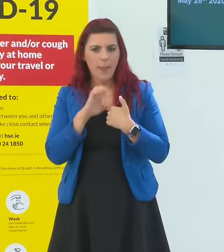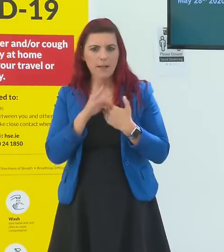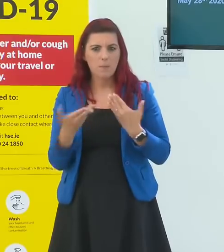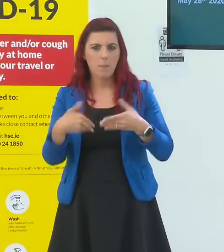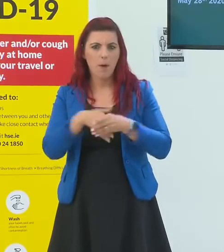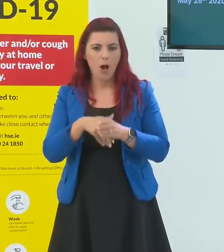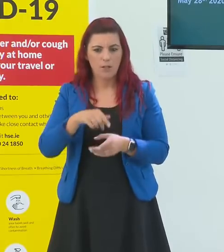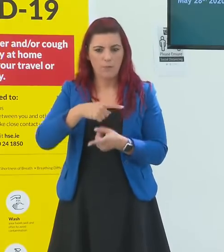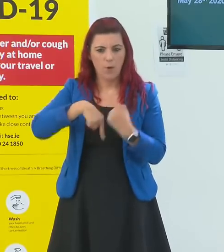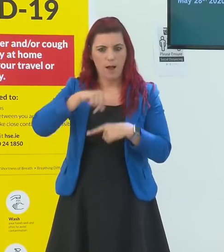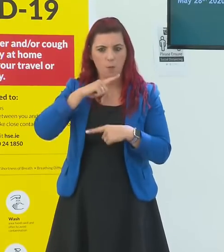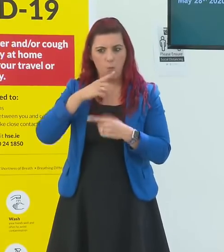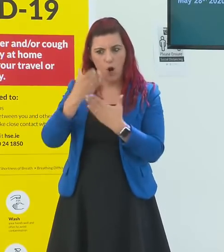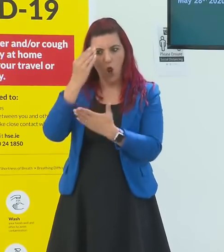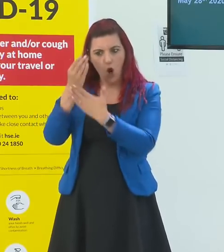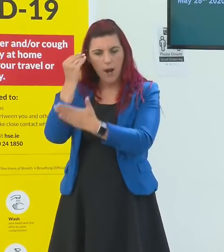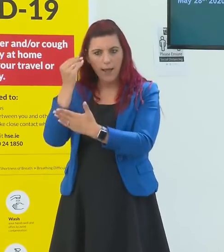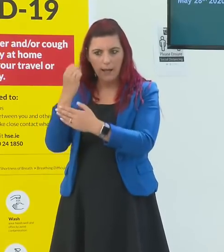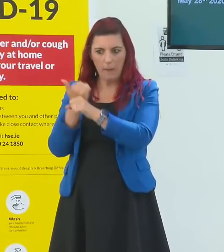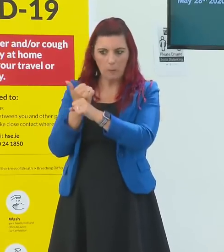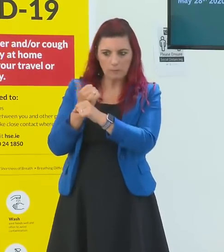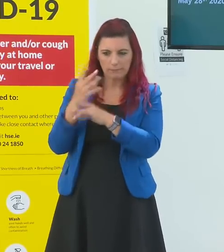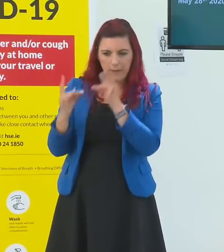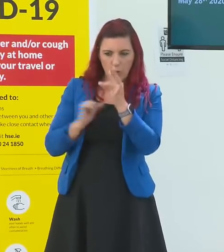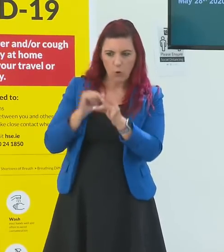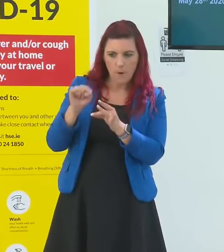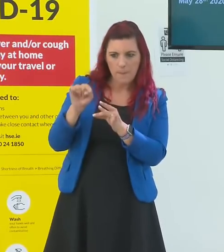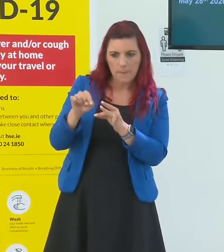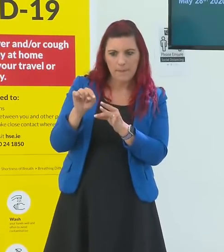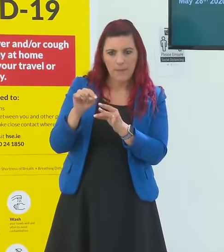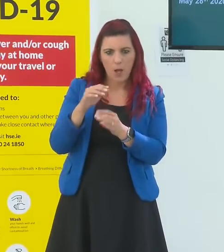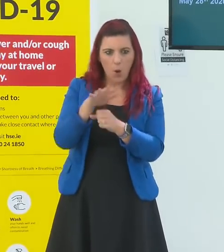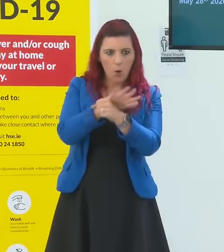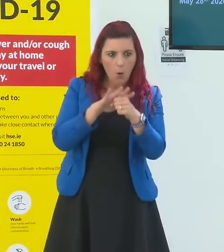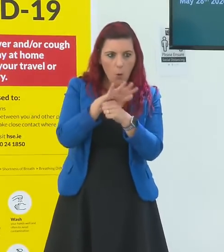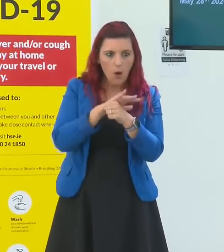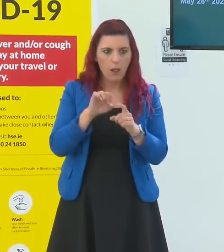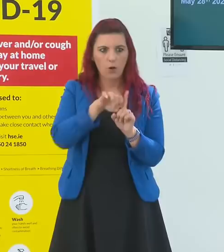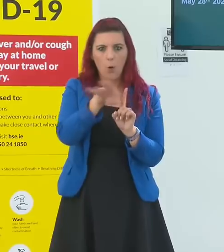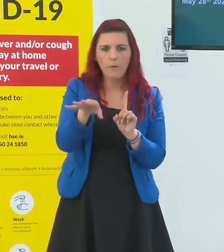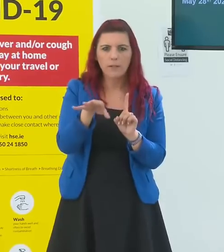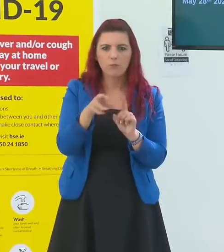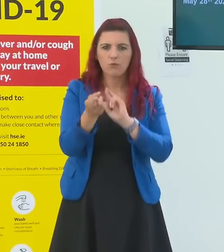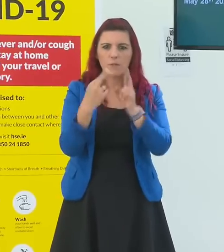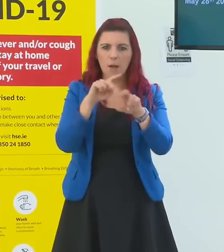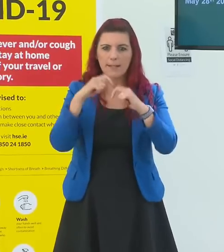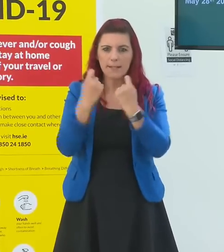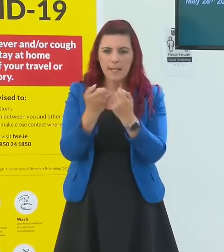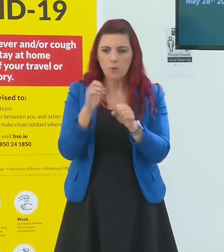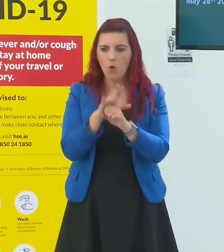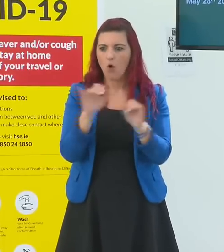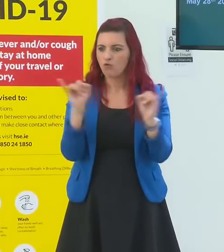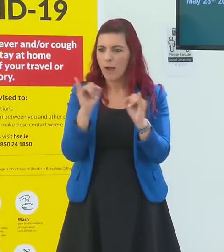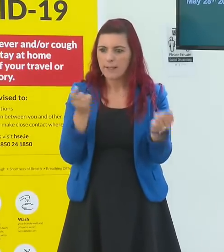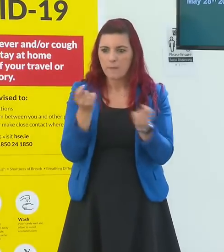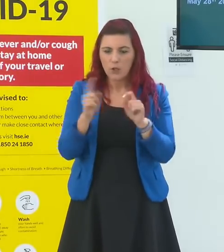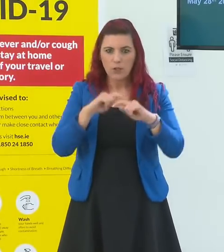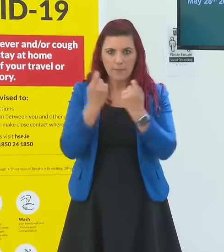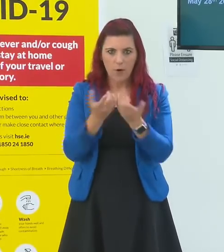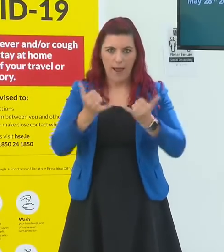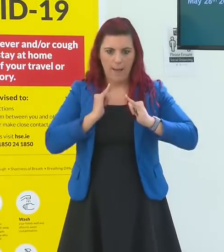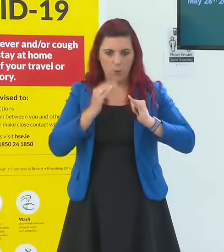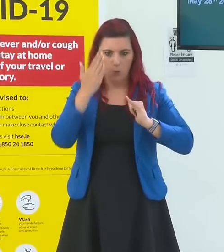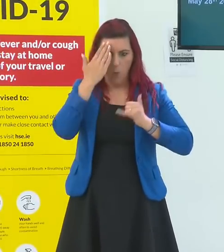our intelligence then around making sure that local COVID response teams and crisis management teams are directing